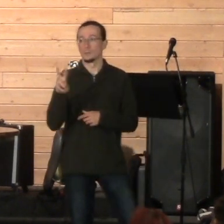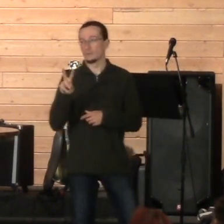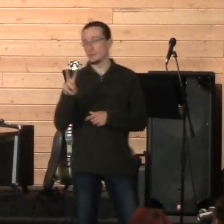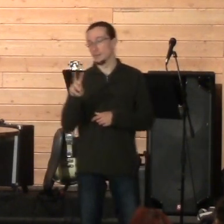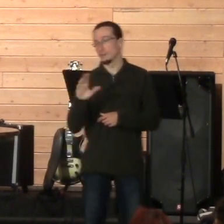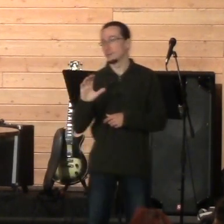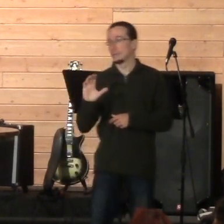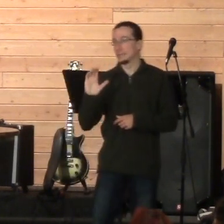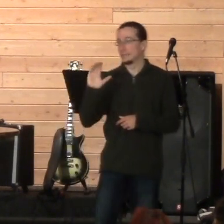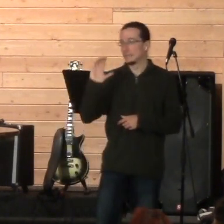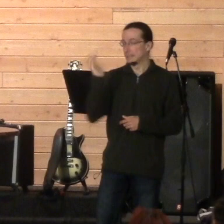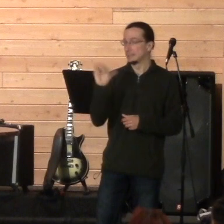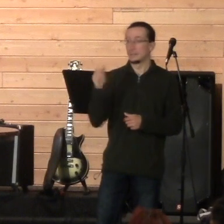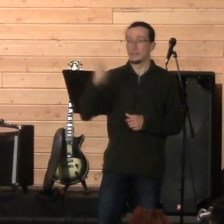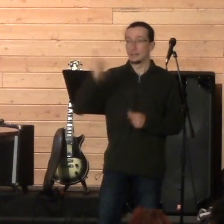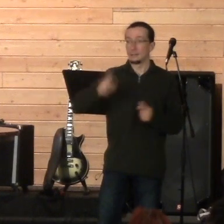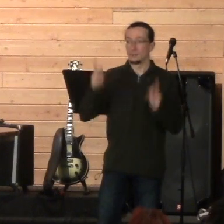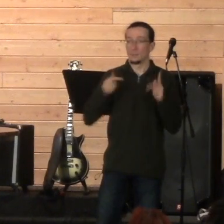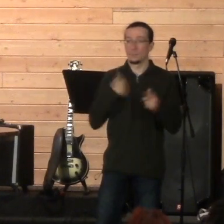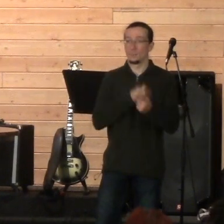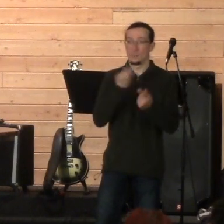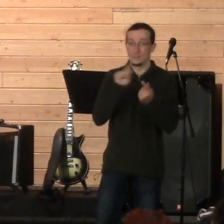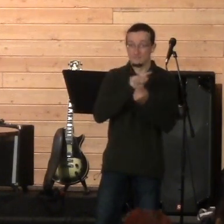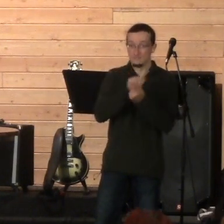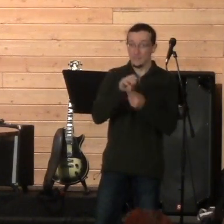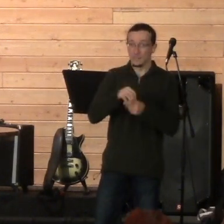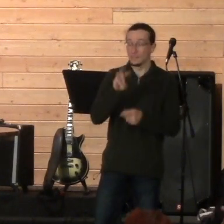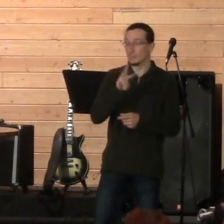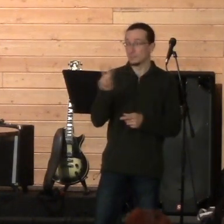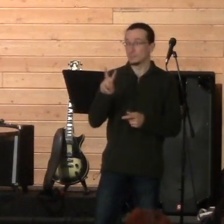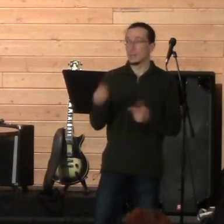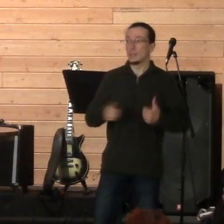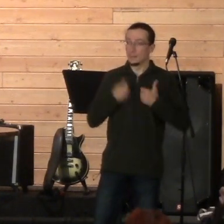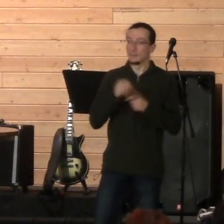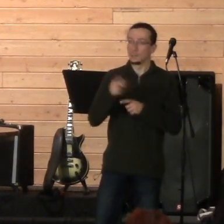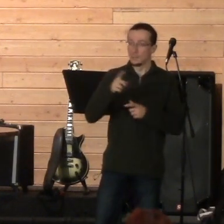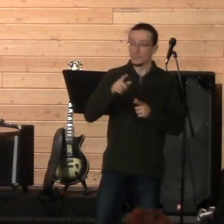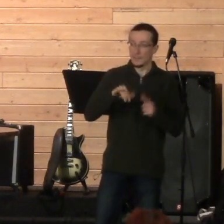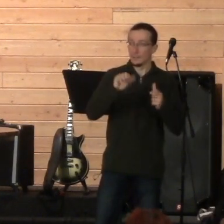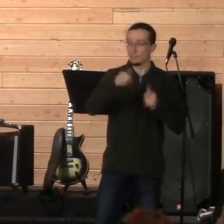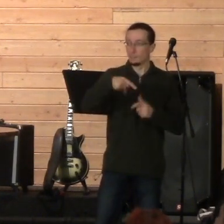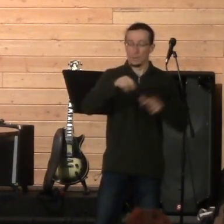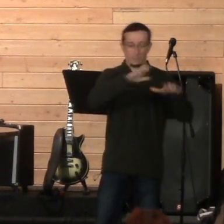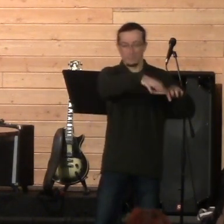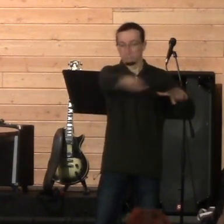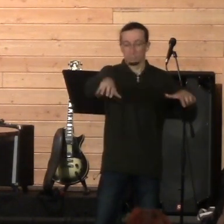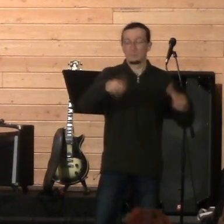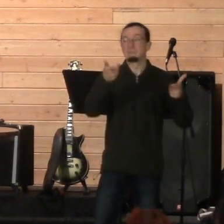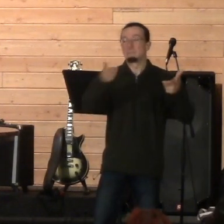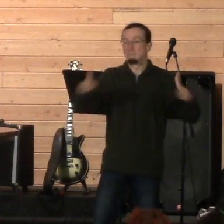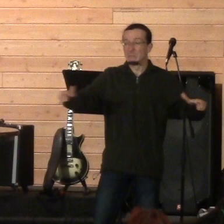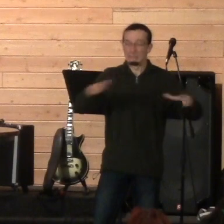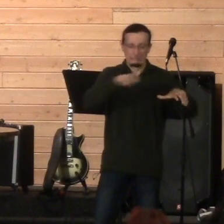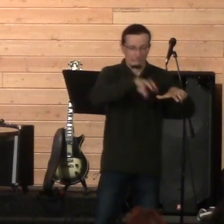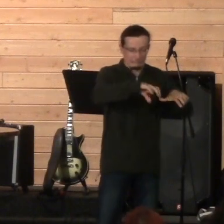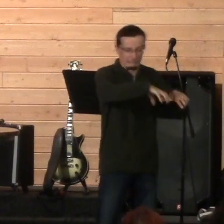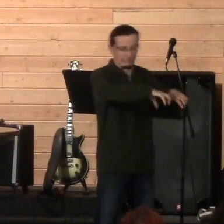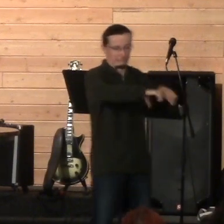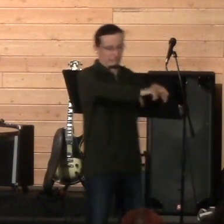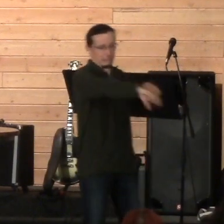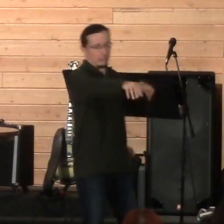It seemed like half the people we met in Wilsonville lived in these apartments. This was a huge apartment complex.